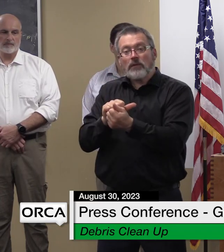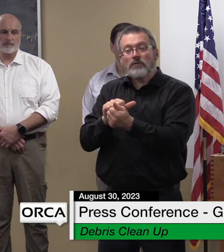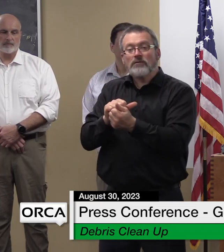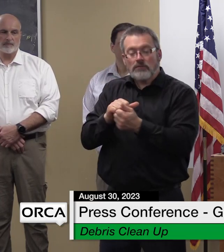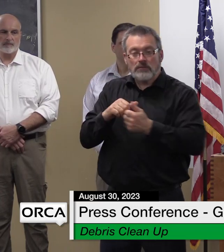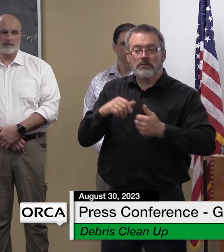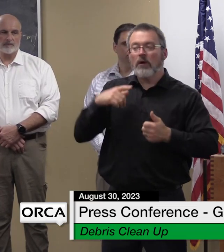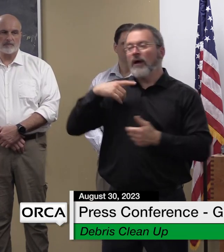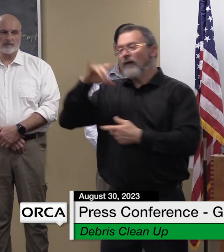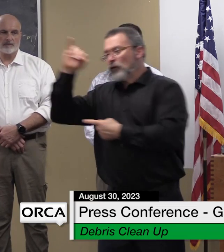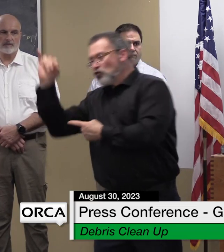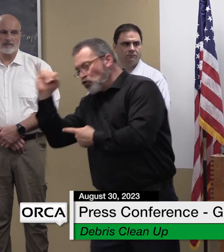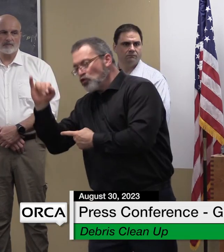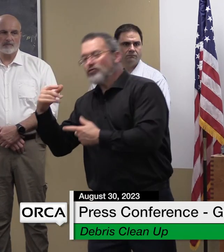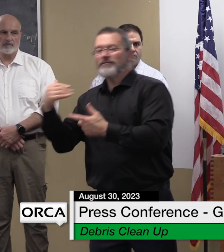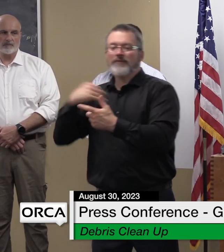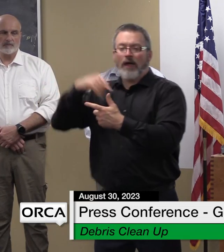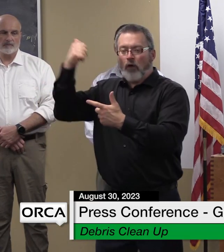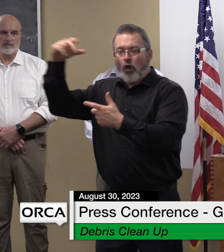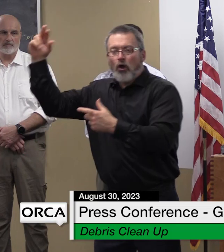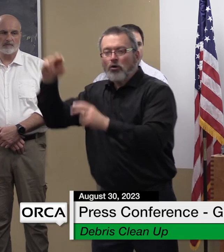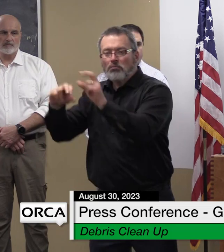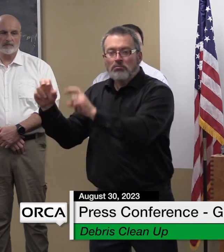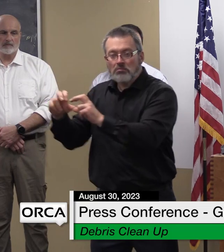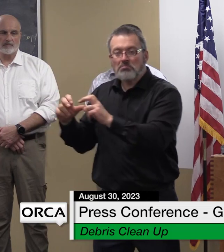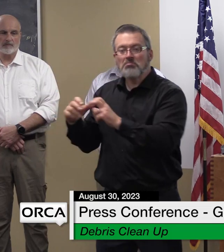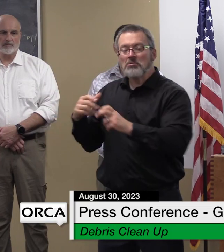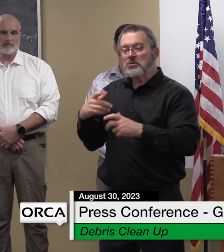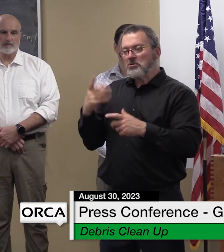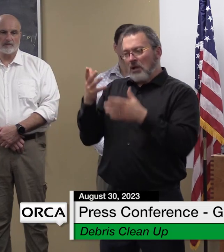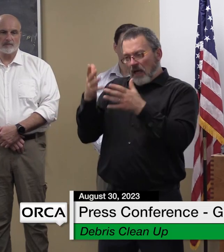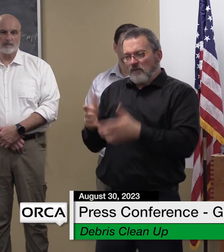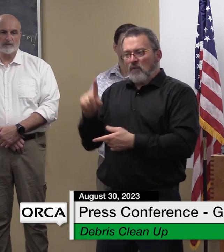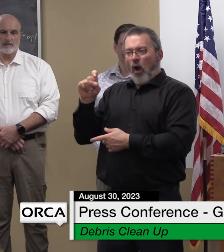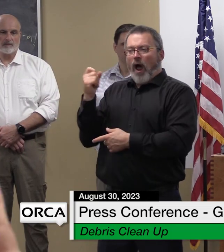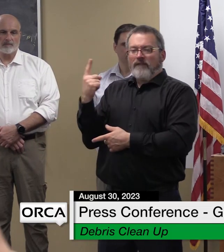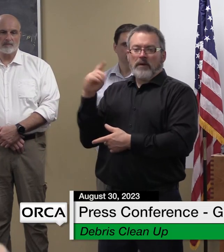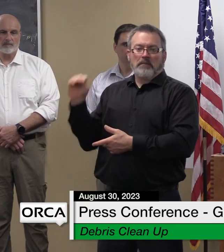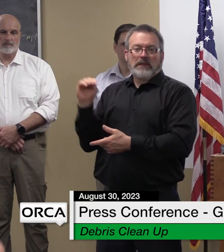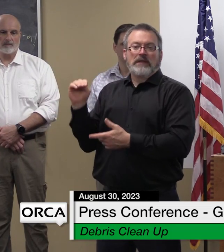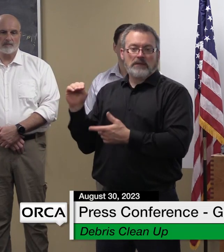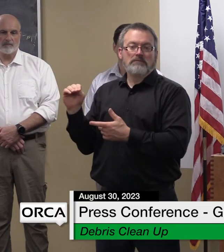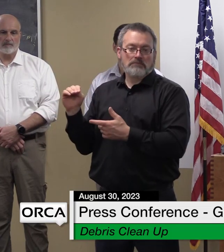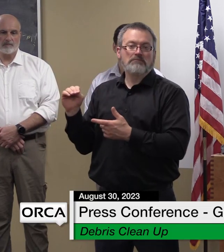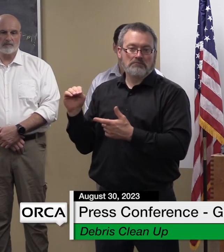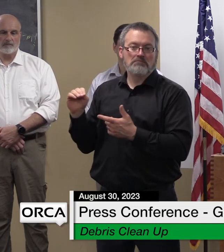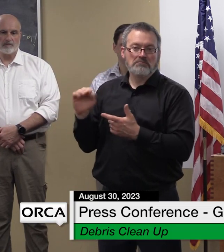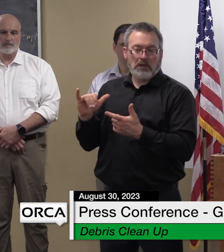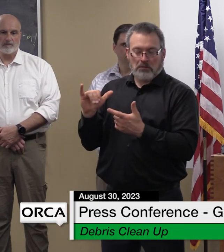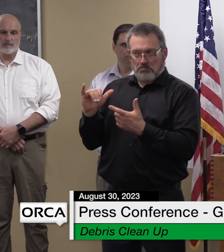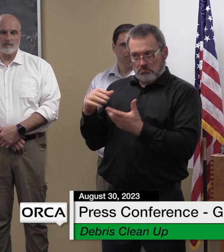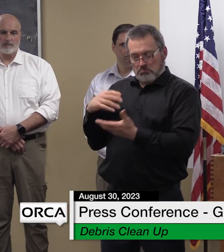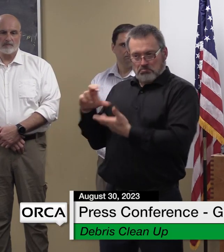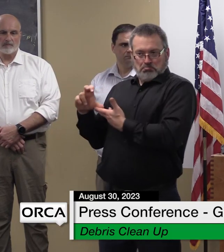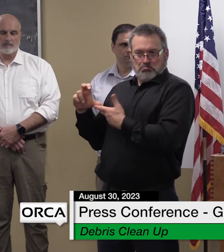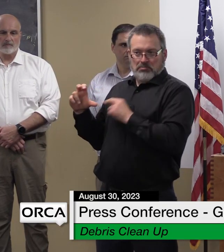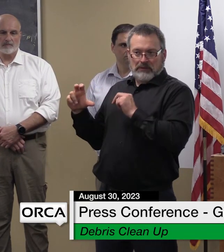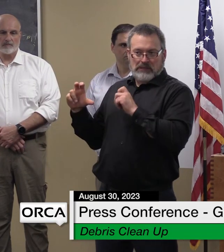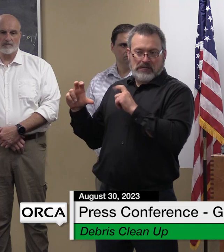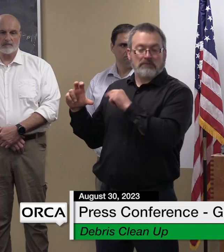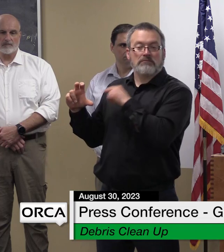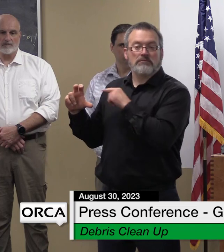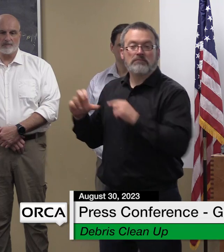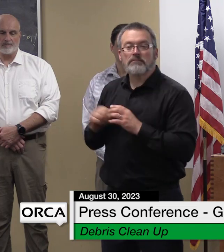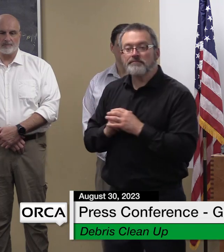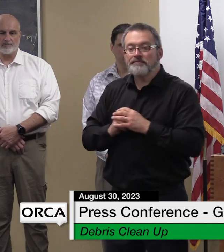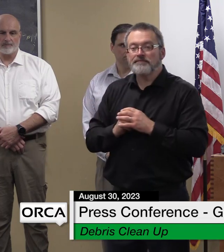grants, is about $111 million. We continue to work through the applications and support